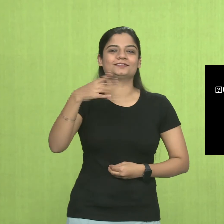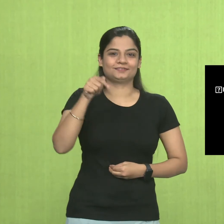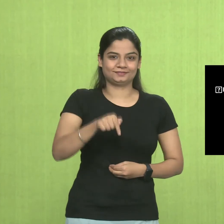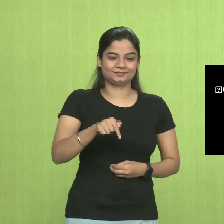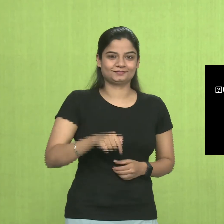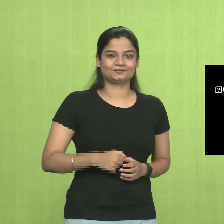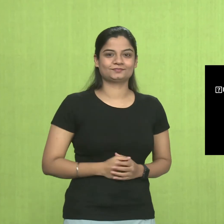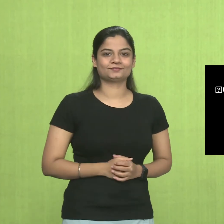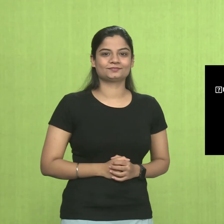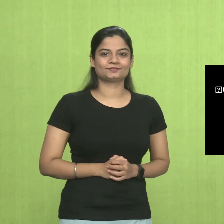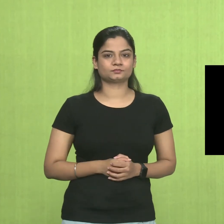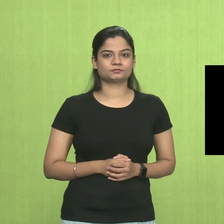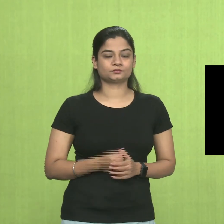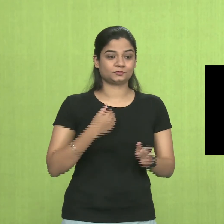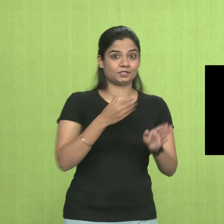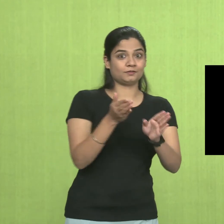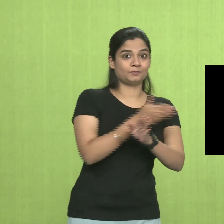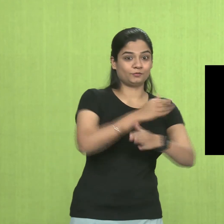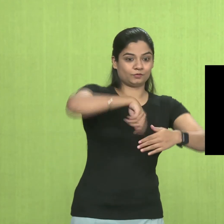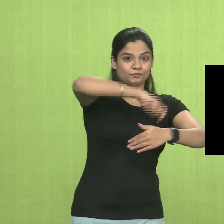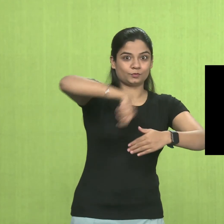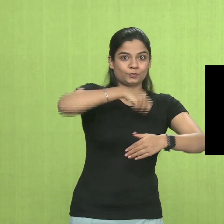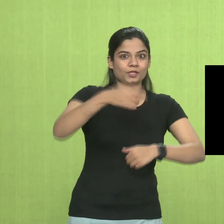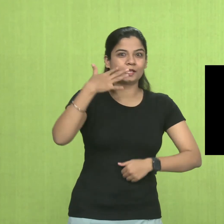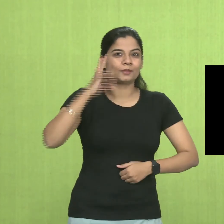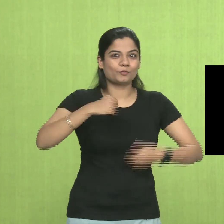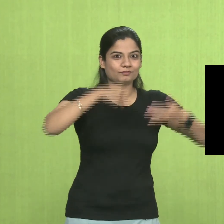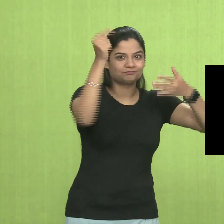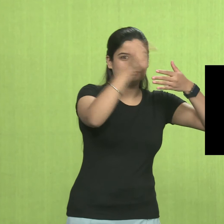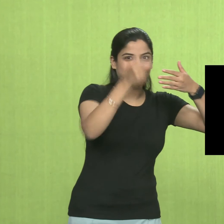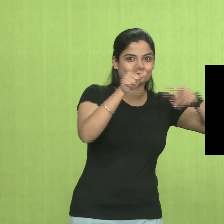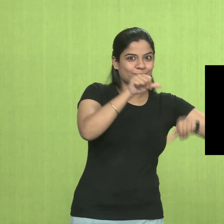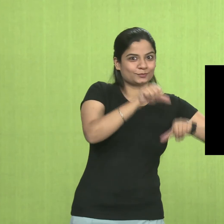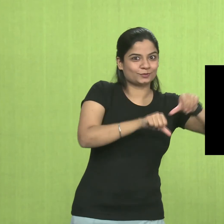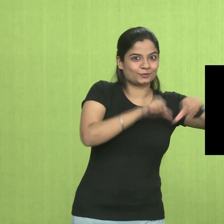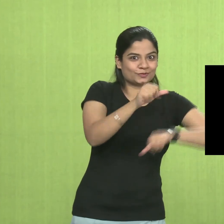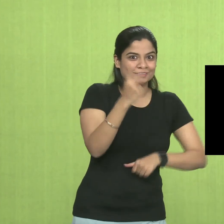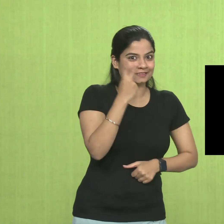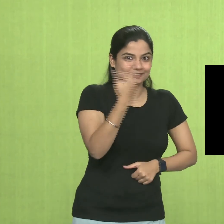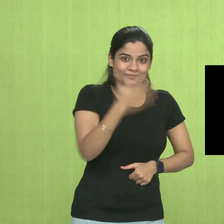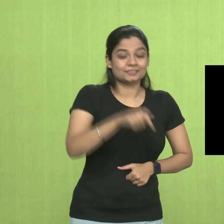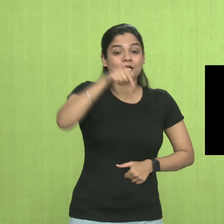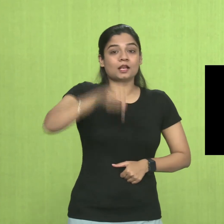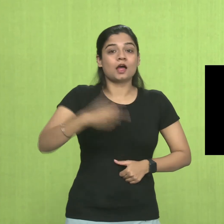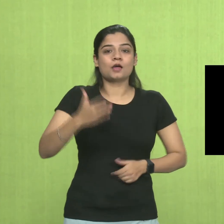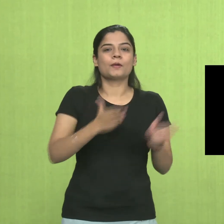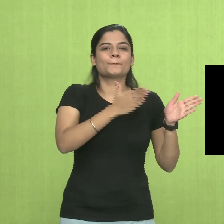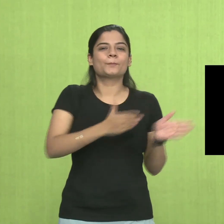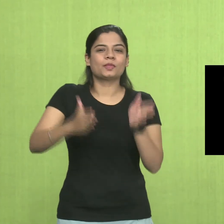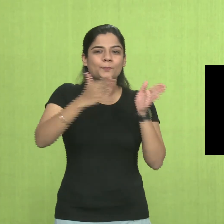edible. Now that you know what is the importance of cooking, I will explain you what is the importance of preparing the